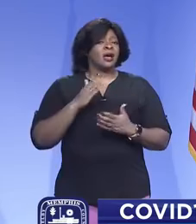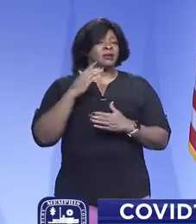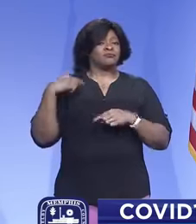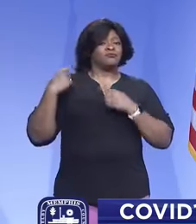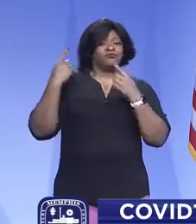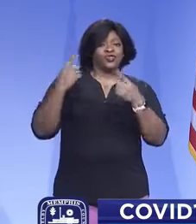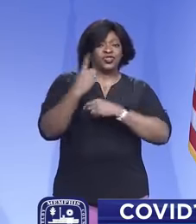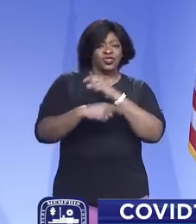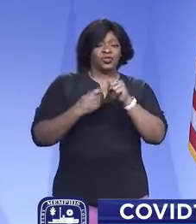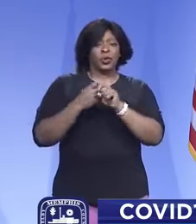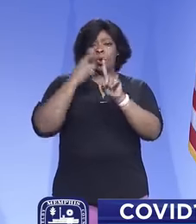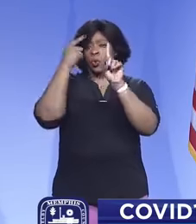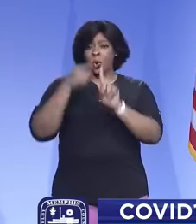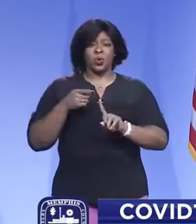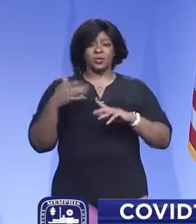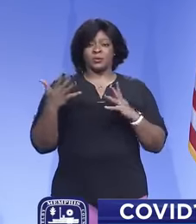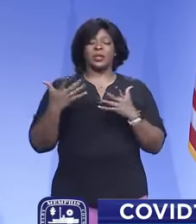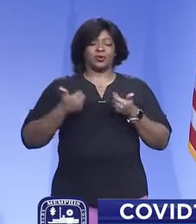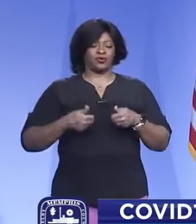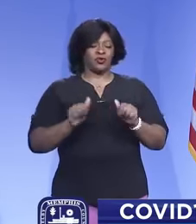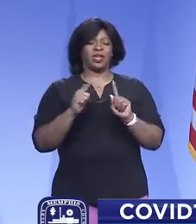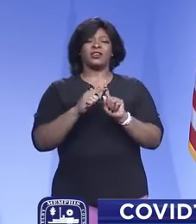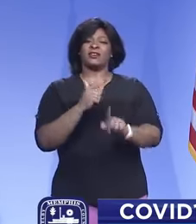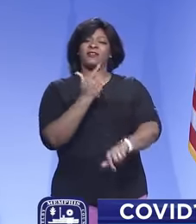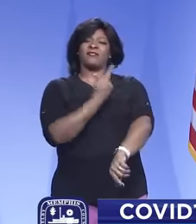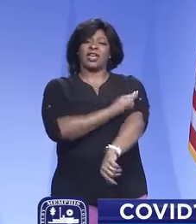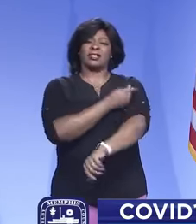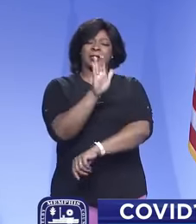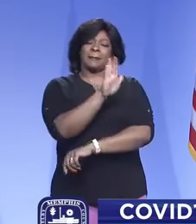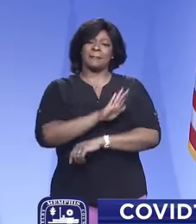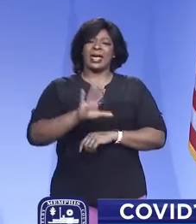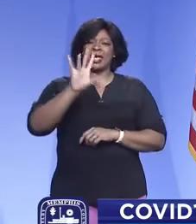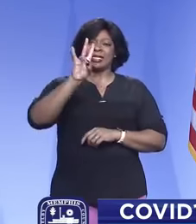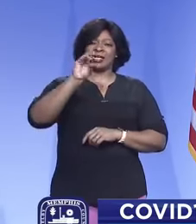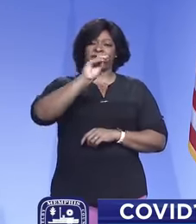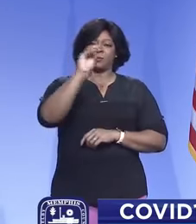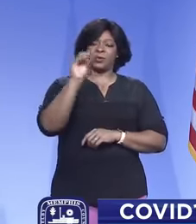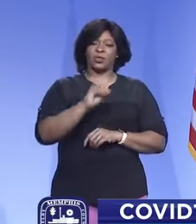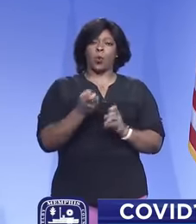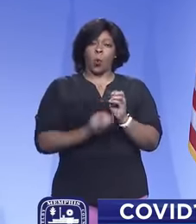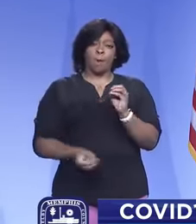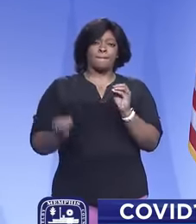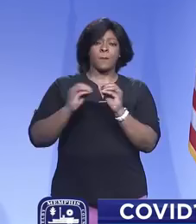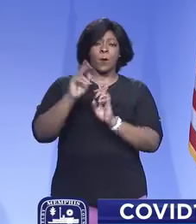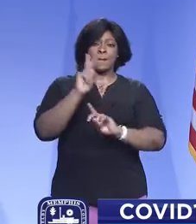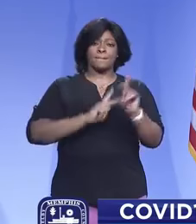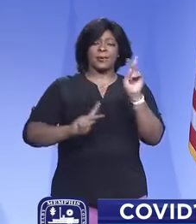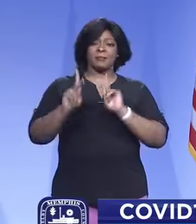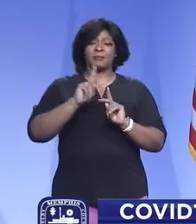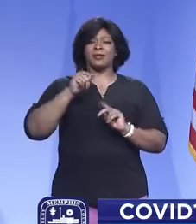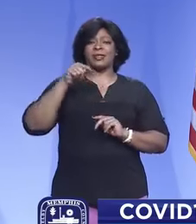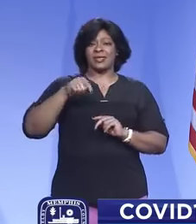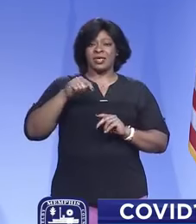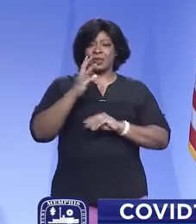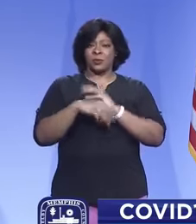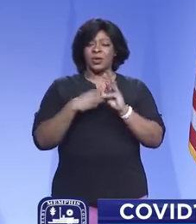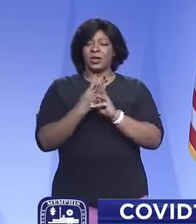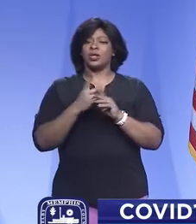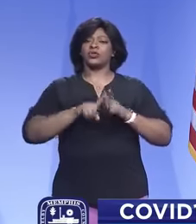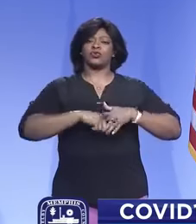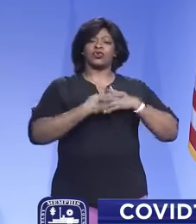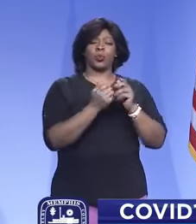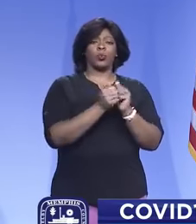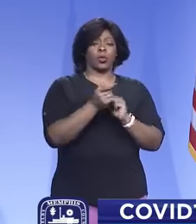year, the goal is to attempt to vaccinate about 70% or greater of our overall population, starting